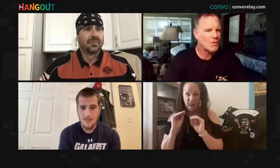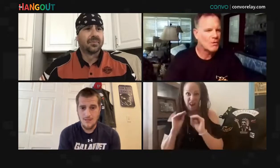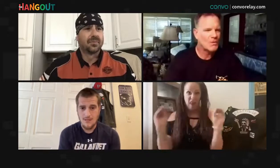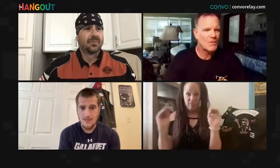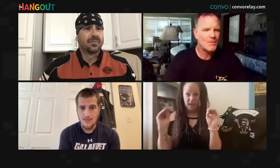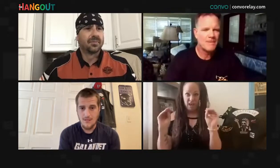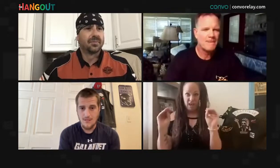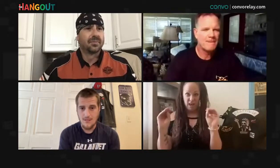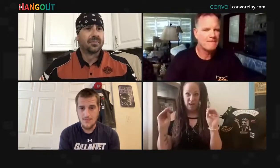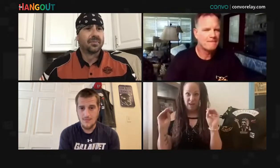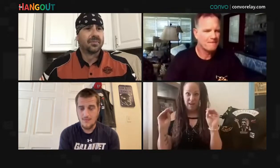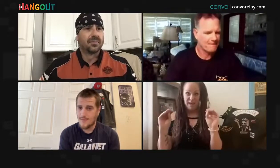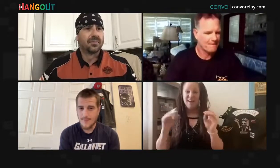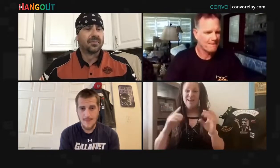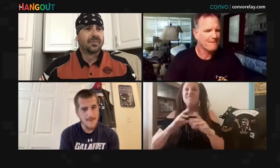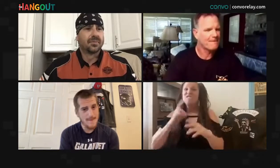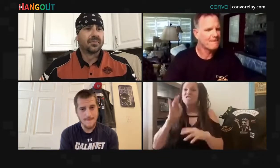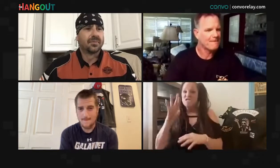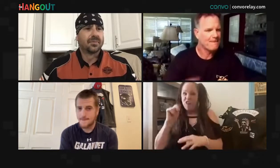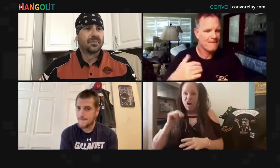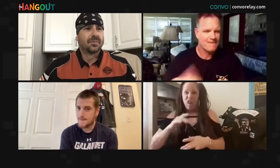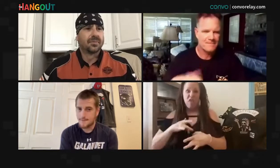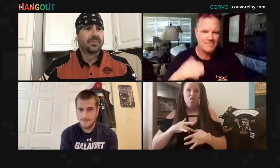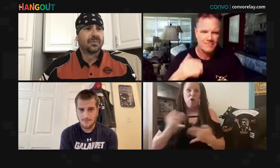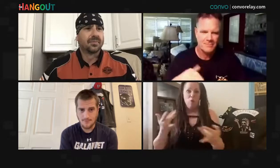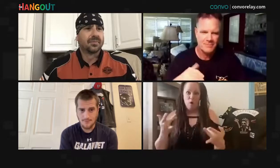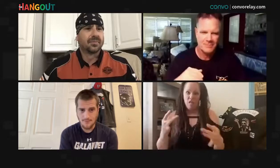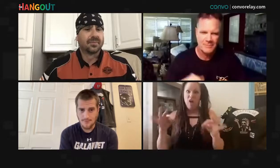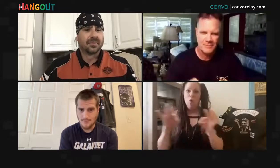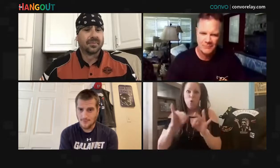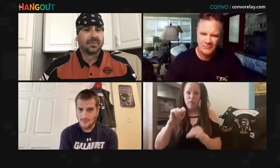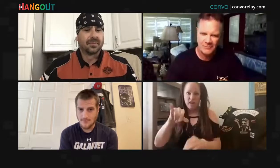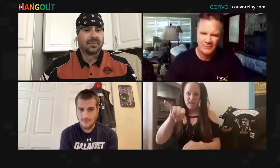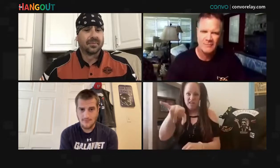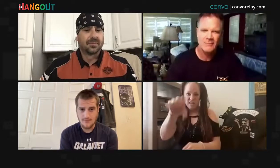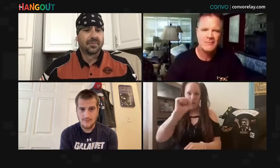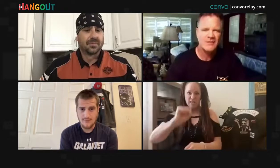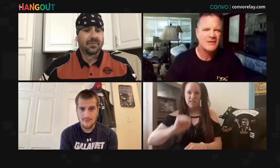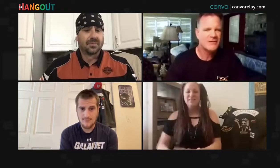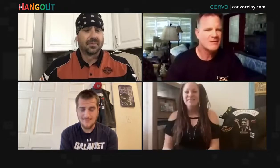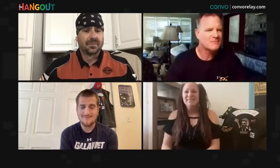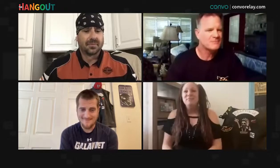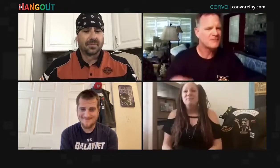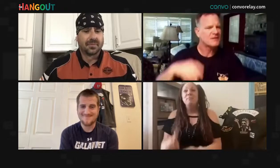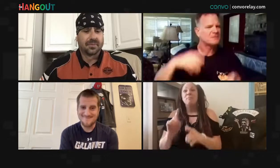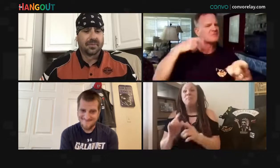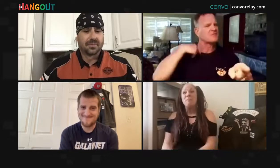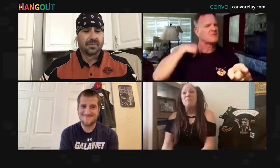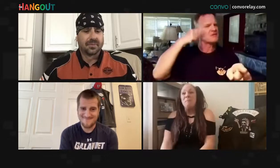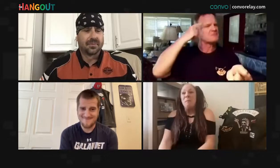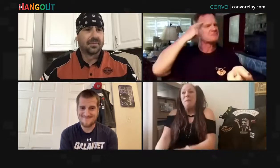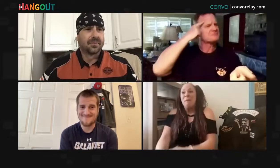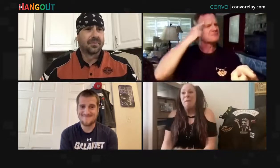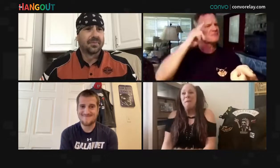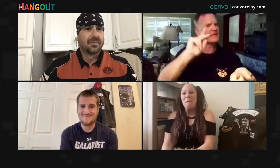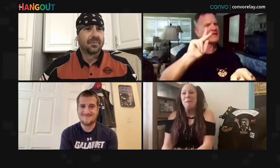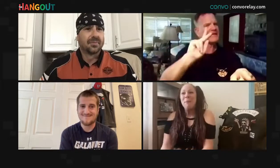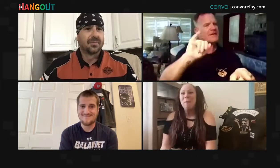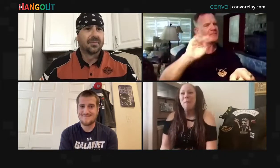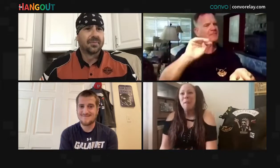to my daughter's house. I couldn't see anything, but it was Wow. fun. It was a thrill, and it was definitely worth it.